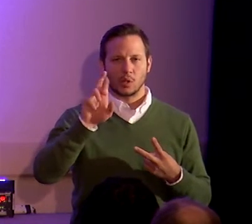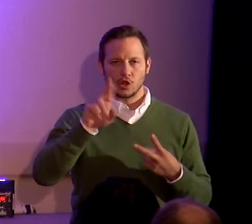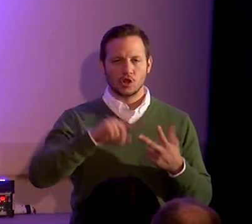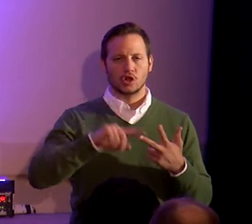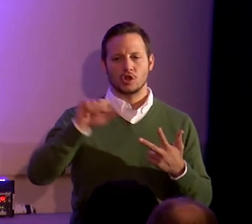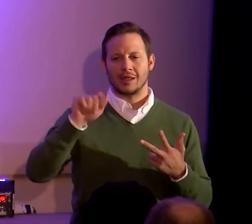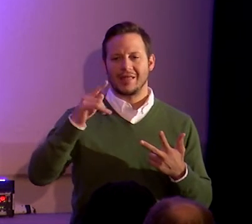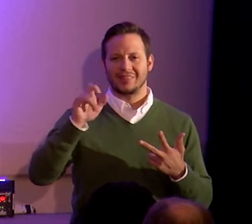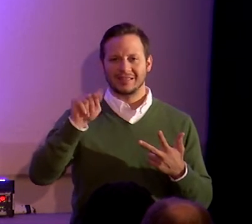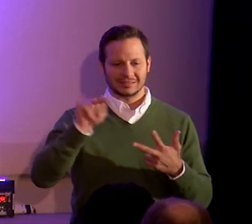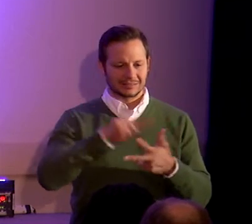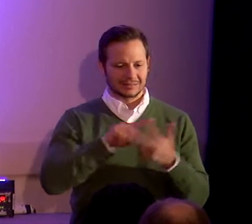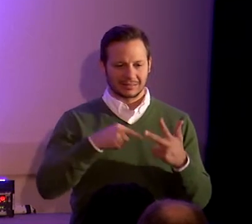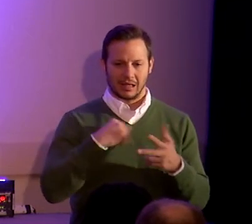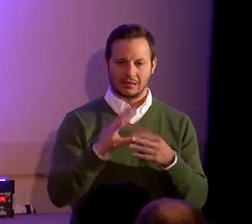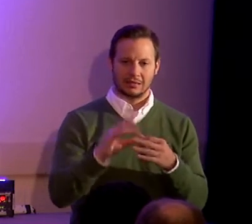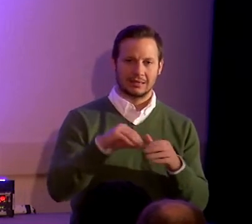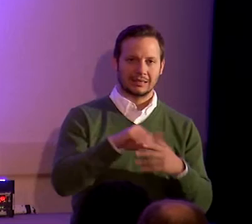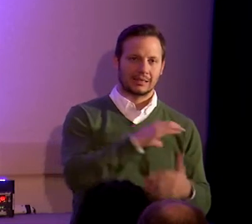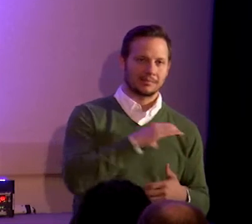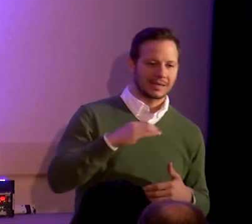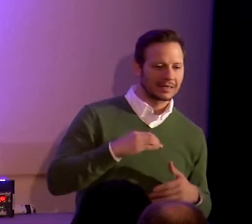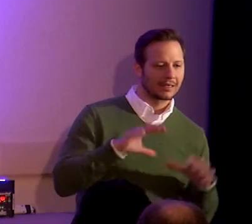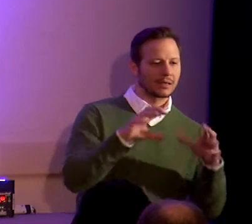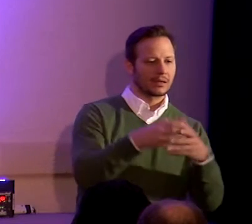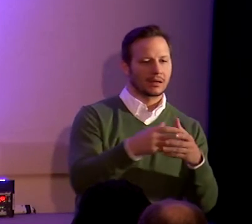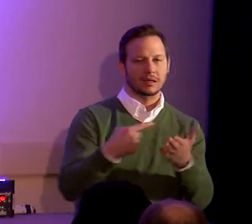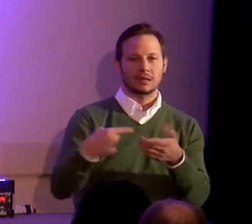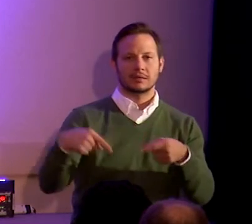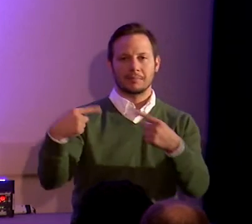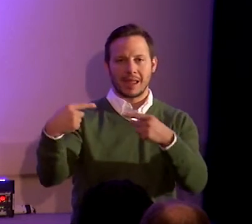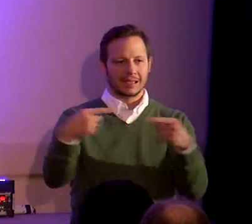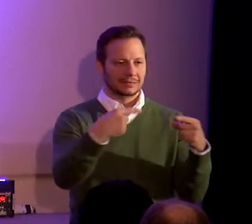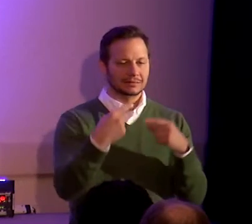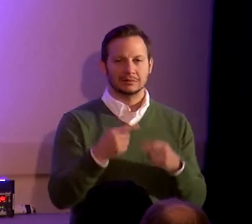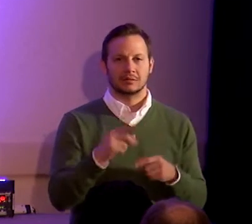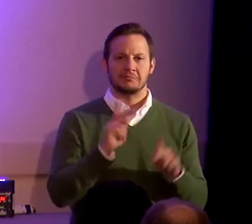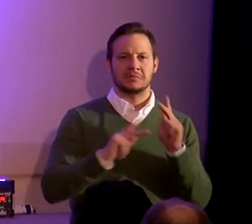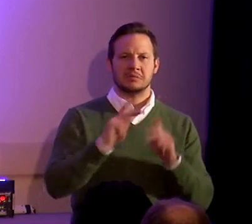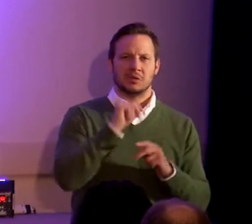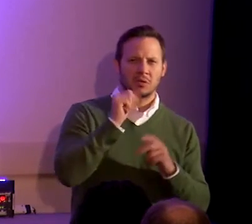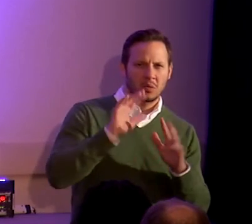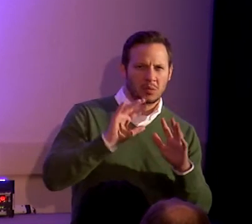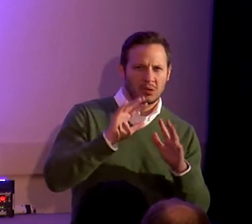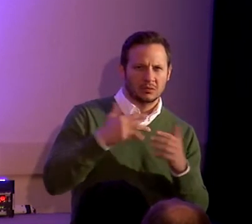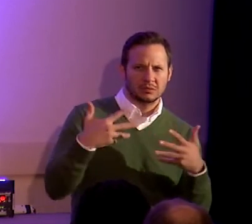in committees, floor debates, vote explanations. No one bats an eye anymore.